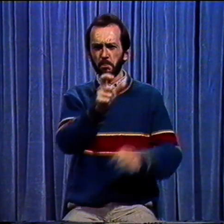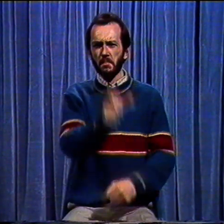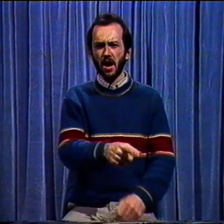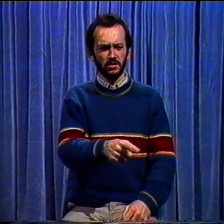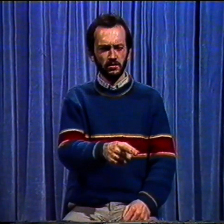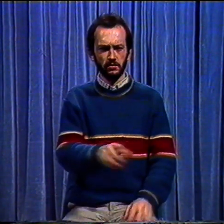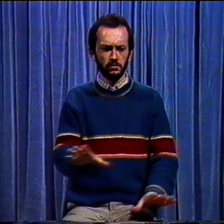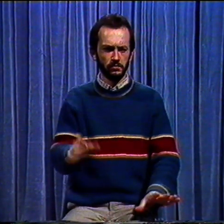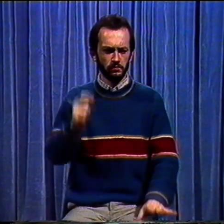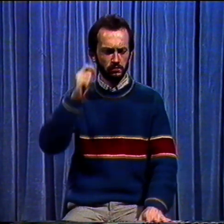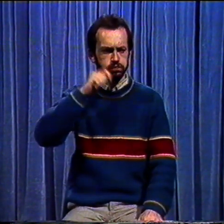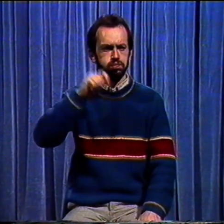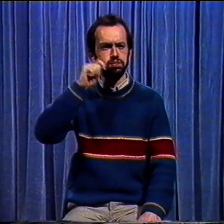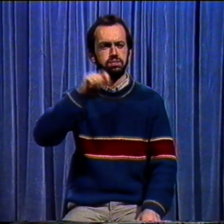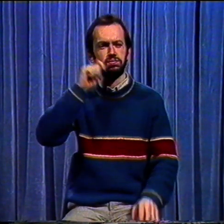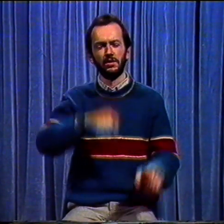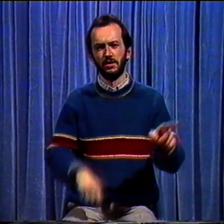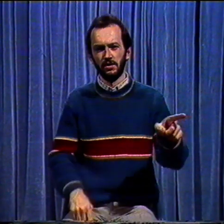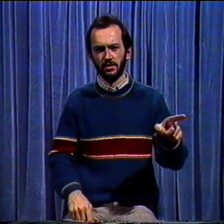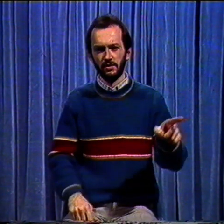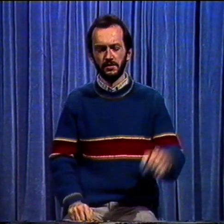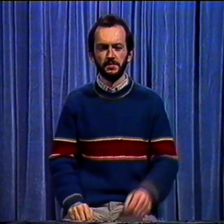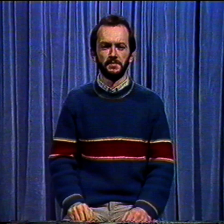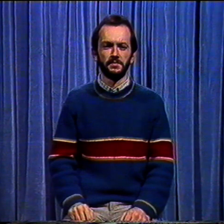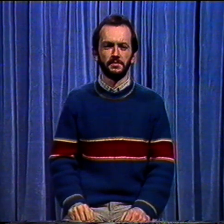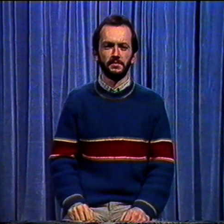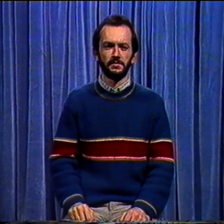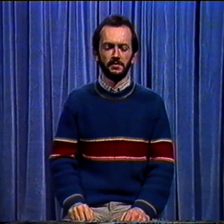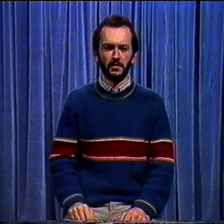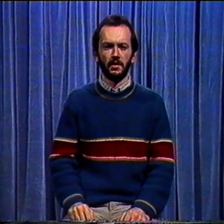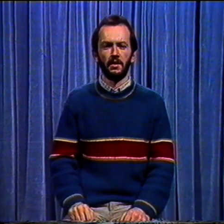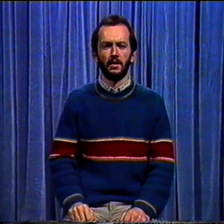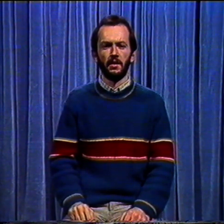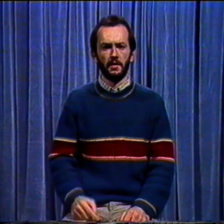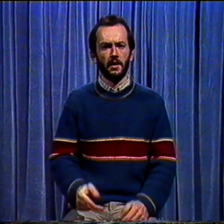somebody who's a very important person. Don't worry, just take your time, be calm.